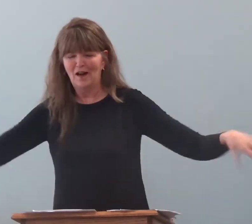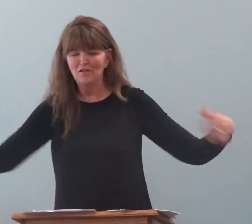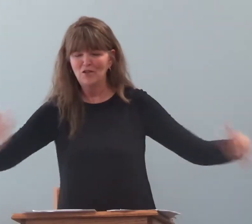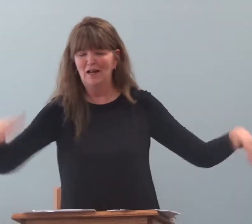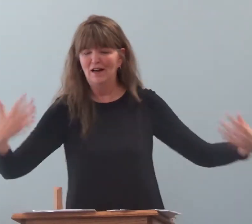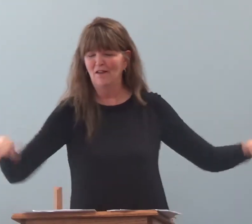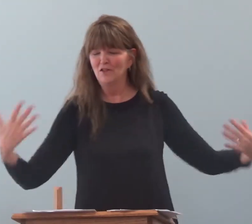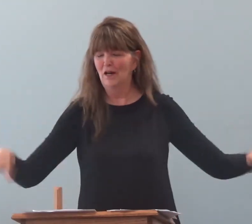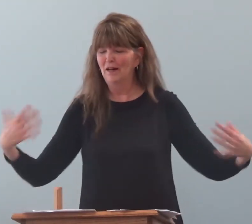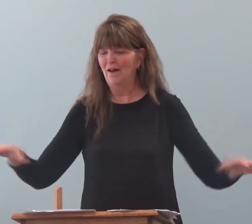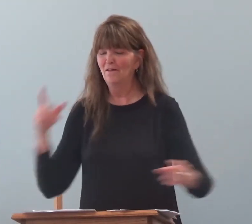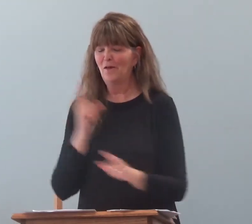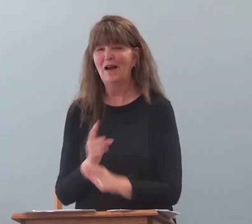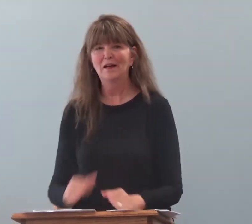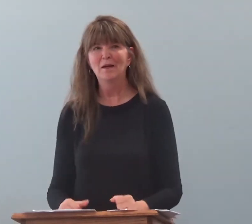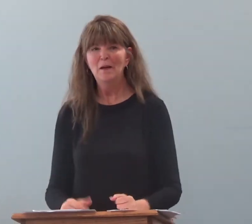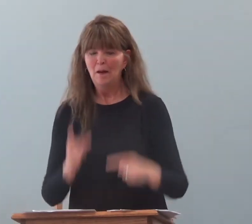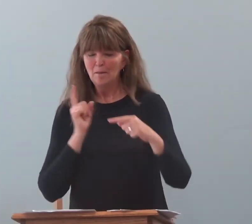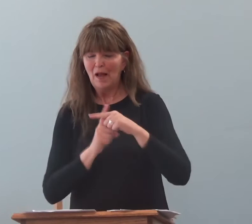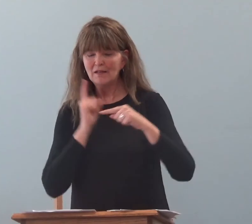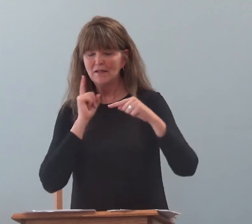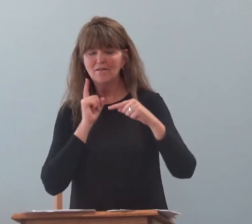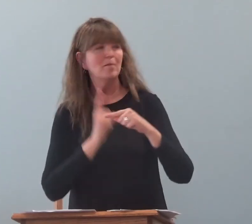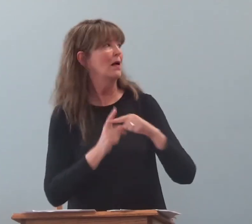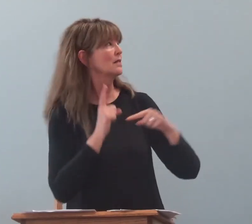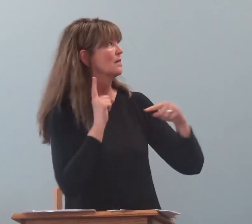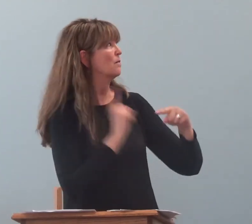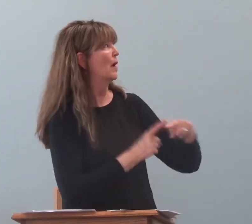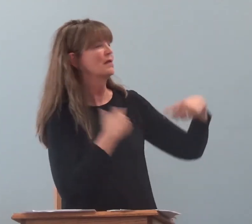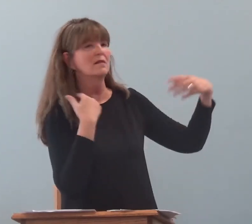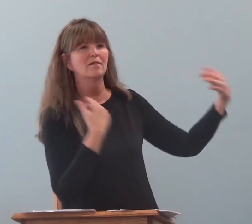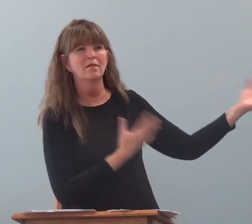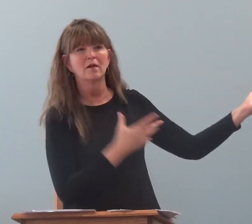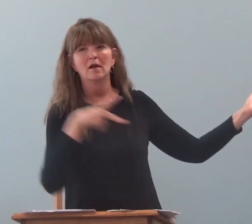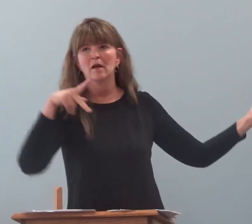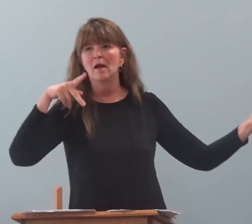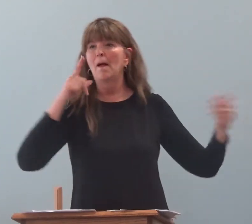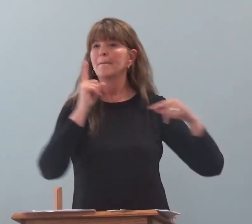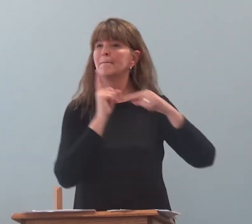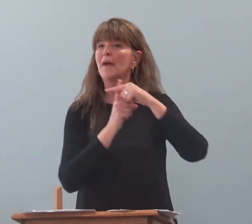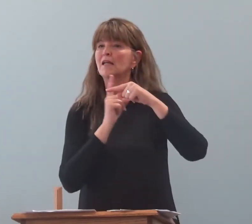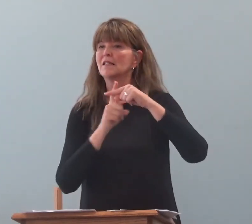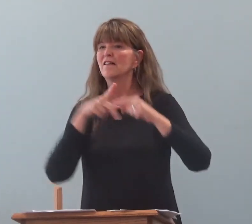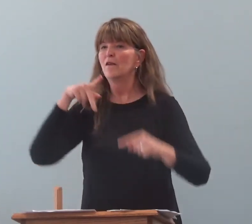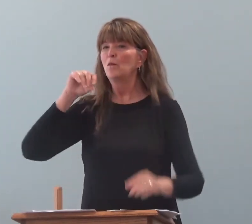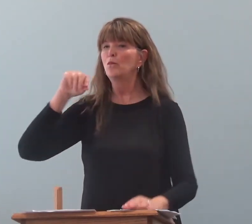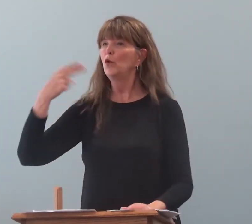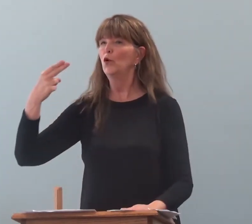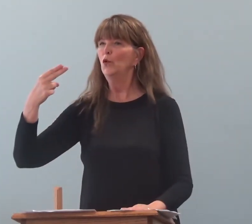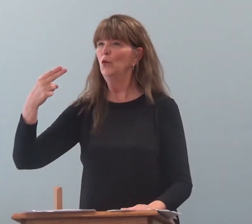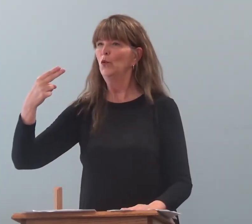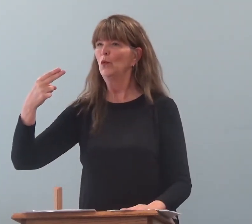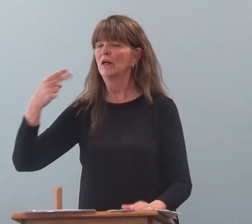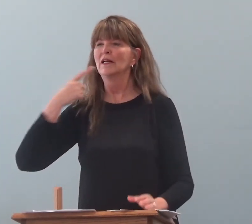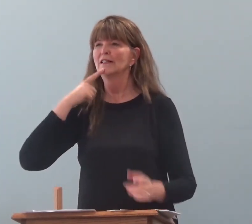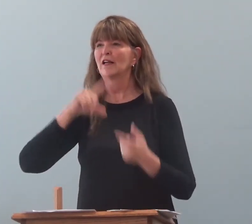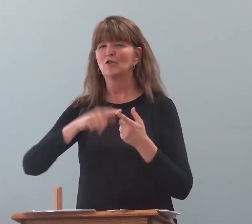of those feelings off right now. And remember that you are positively. Be a positive